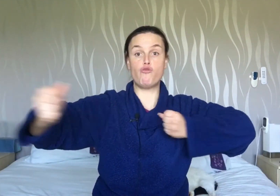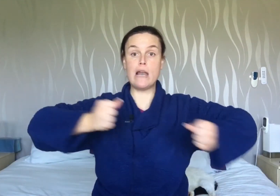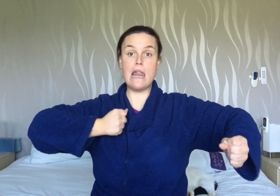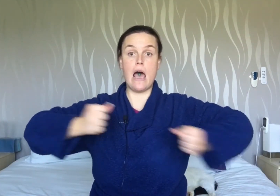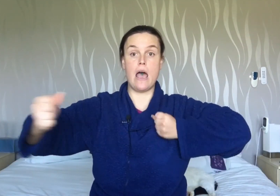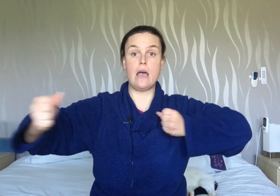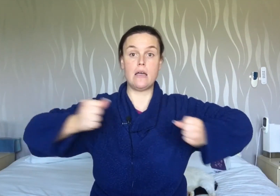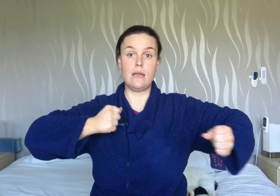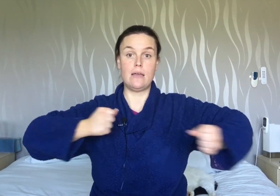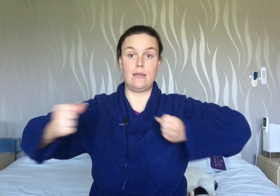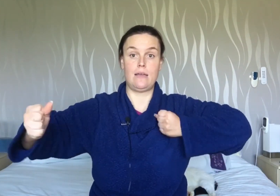Gorilla.